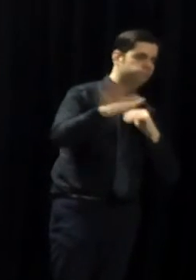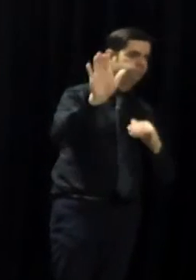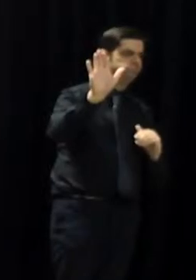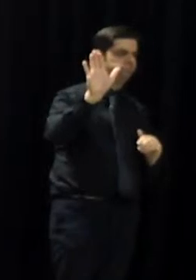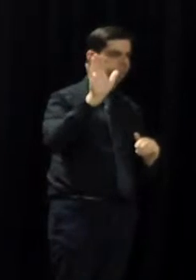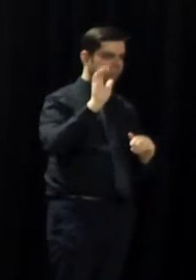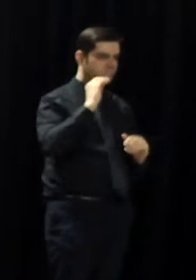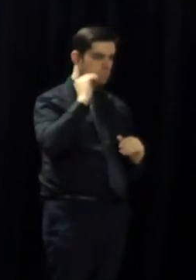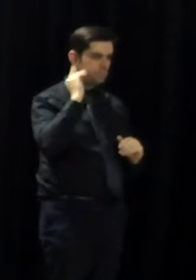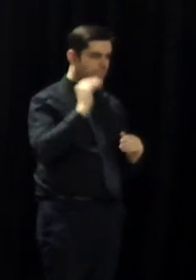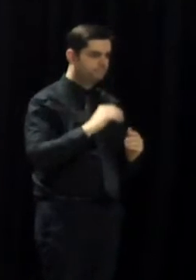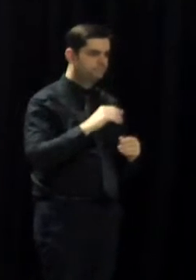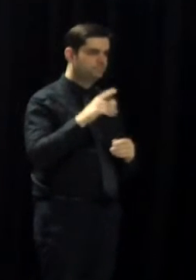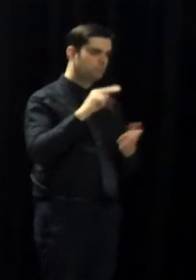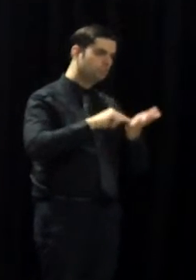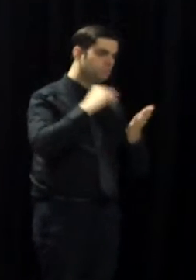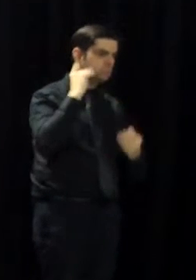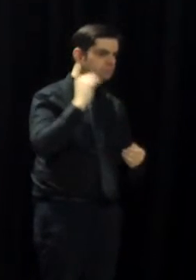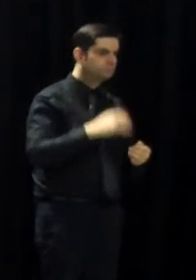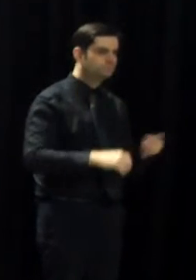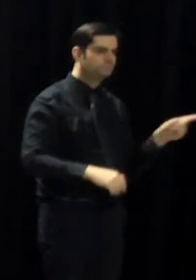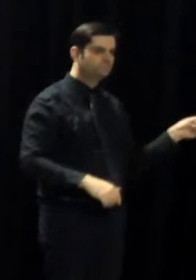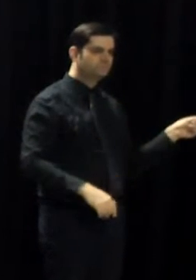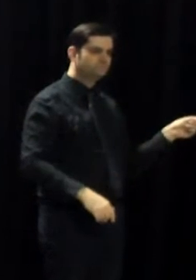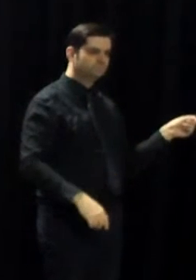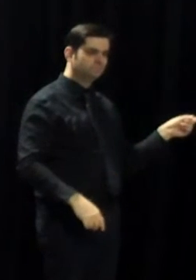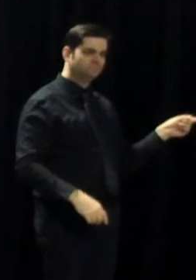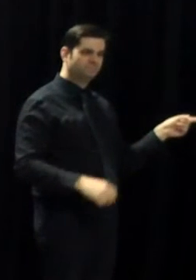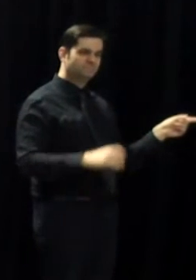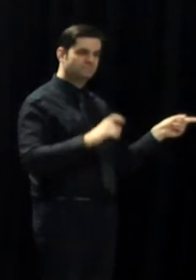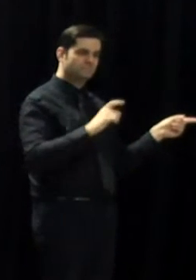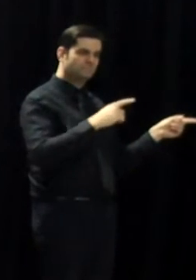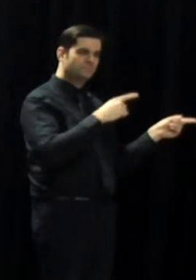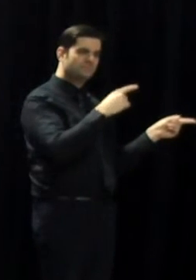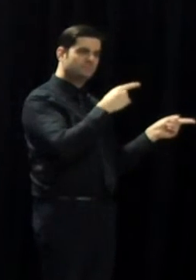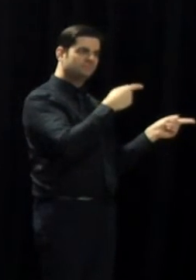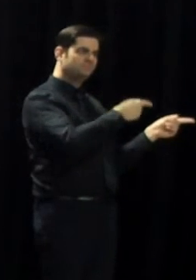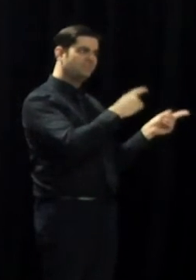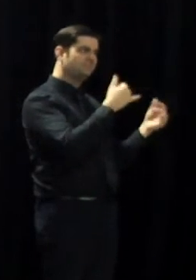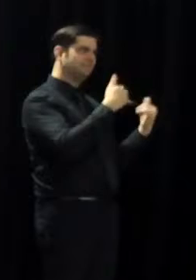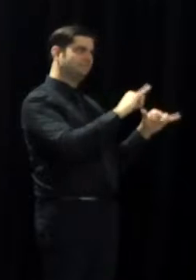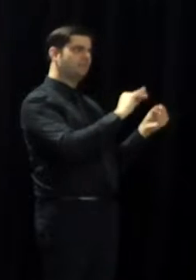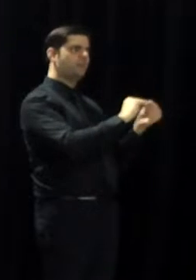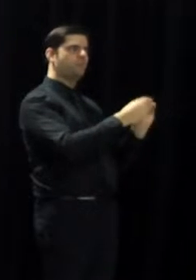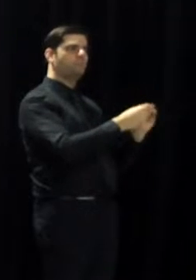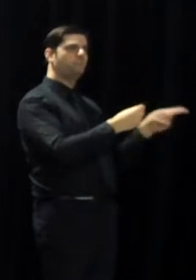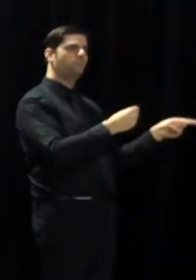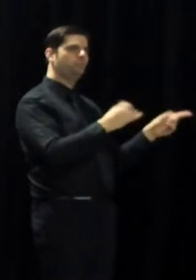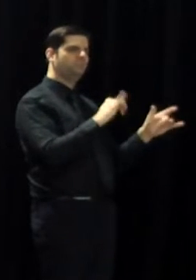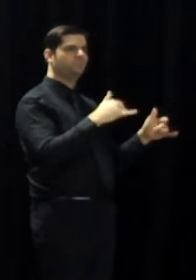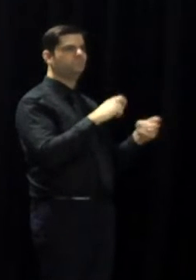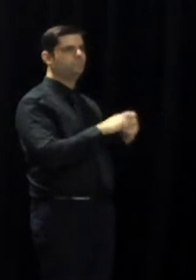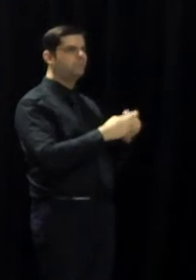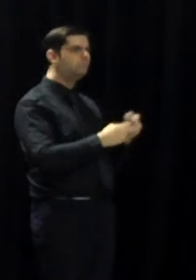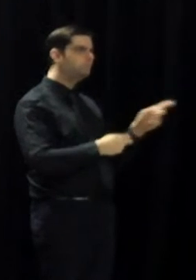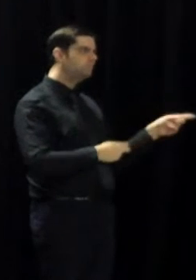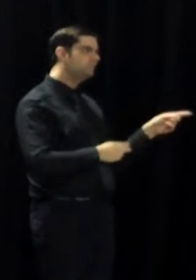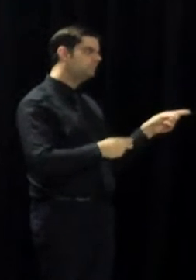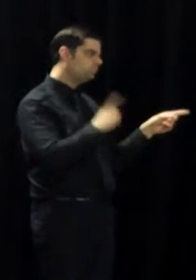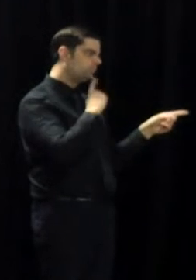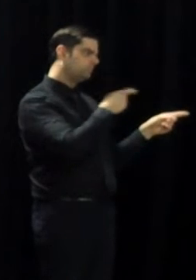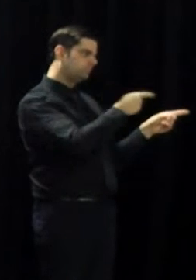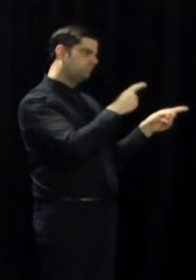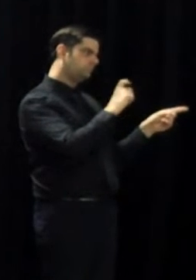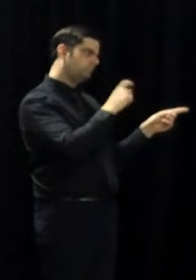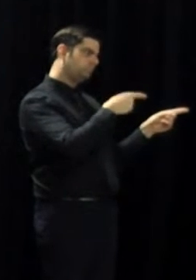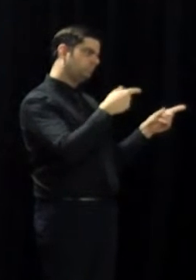in the hospital. So we have a good solution, and we think we're going to get the approvals very, very soon.